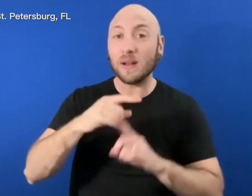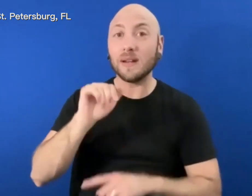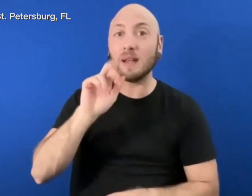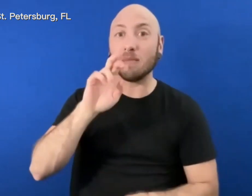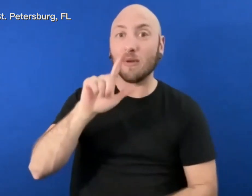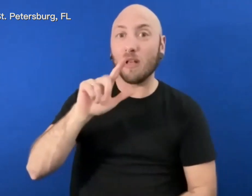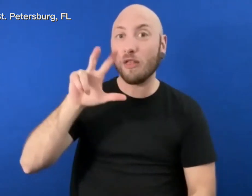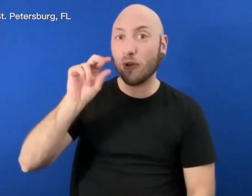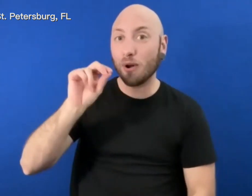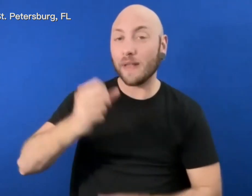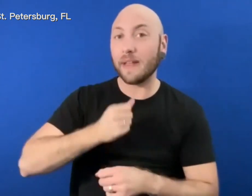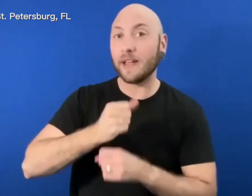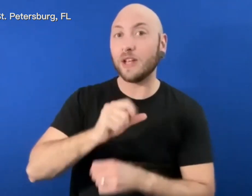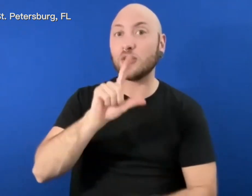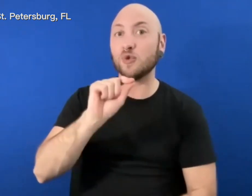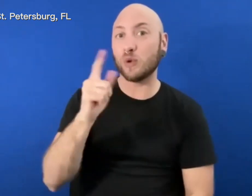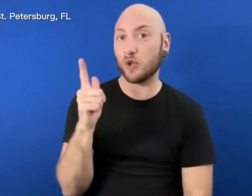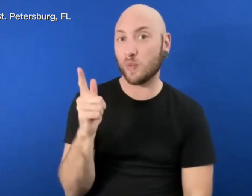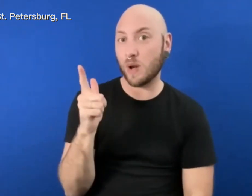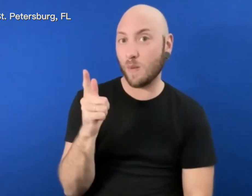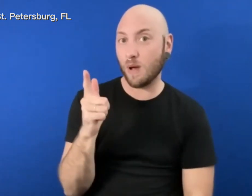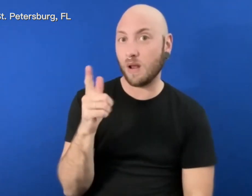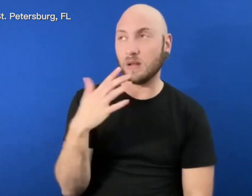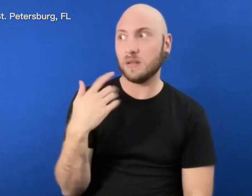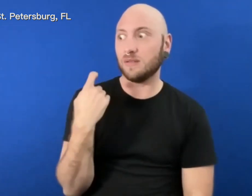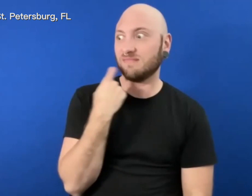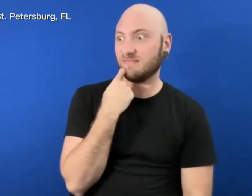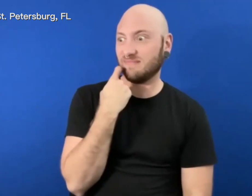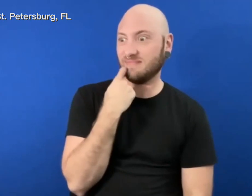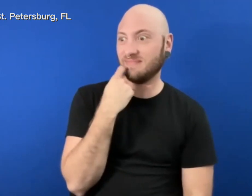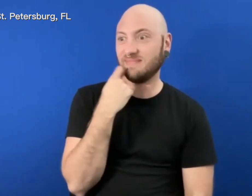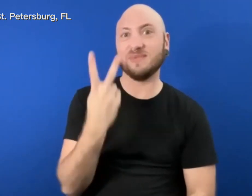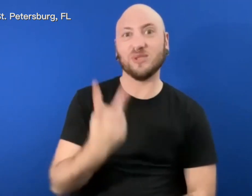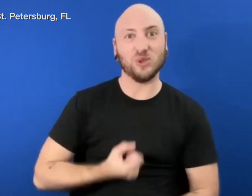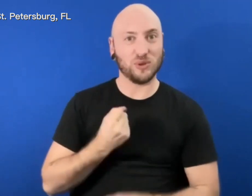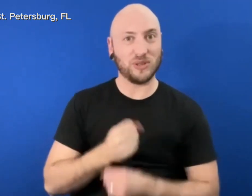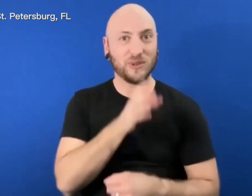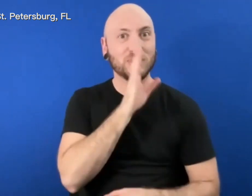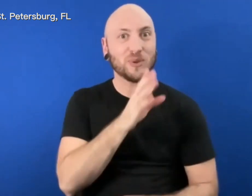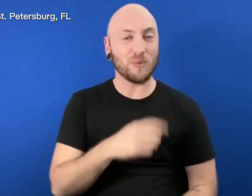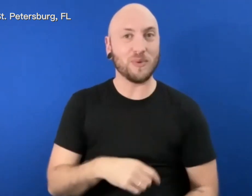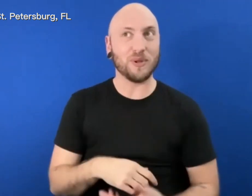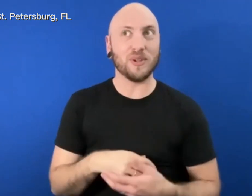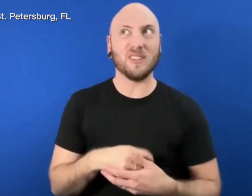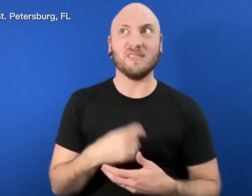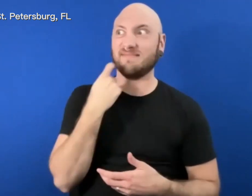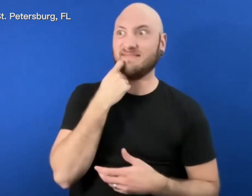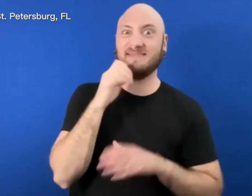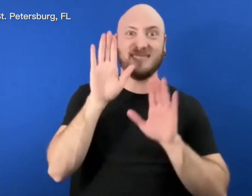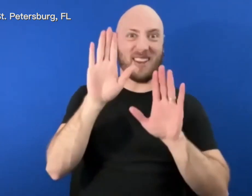of 2021. So I just celebrated 2 years on Sunday. And